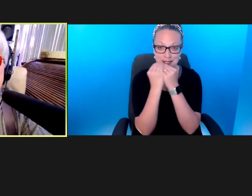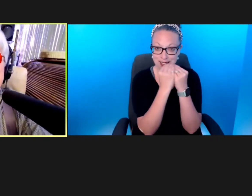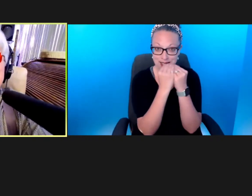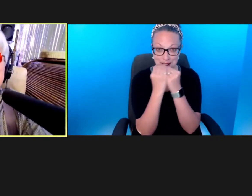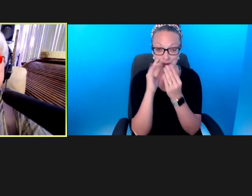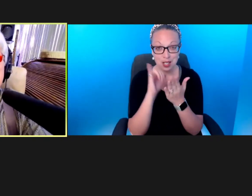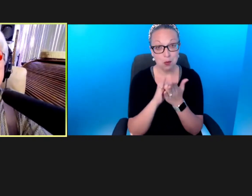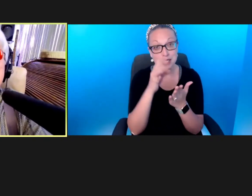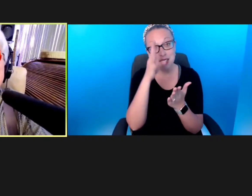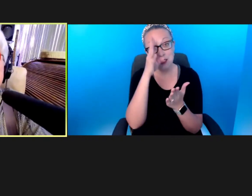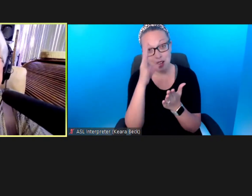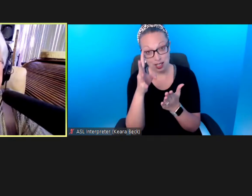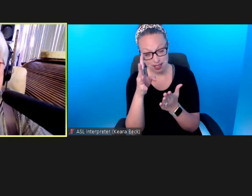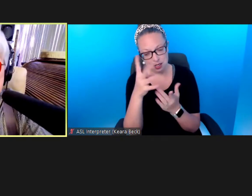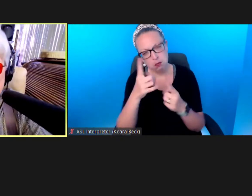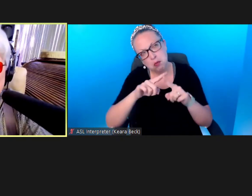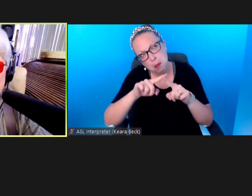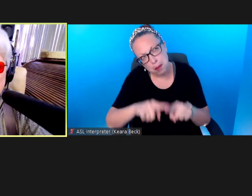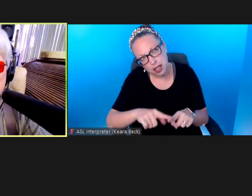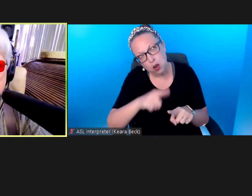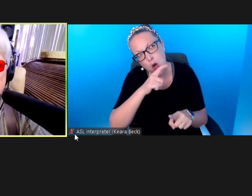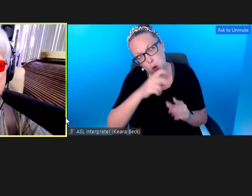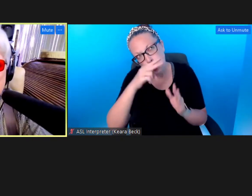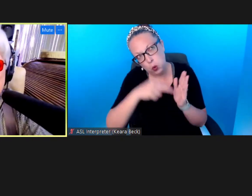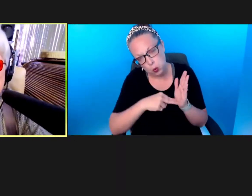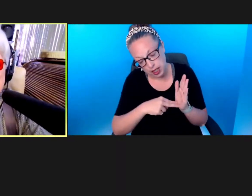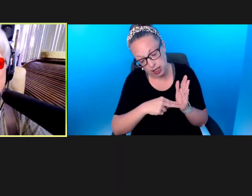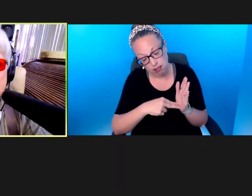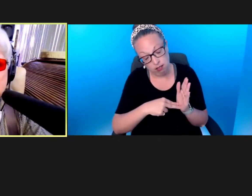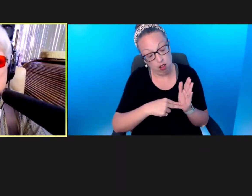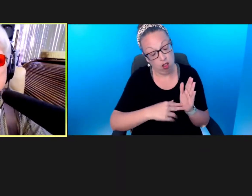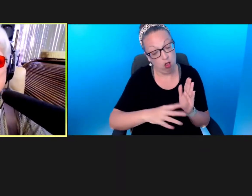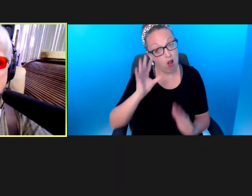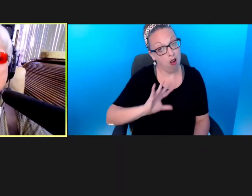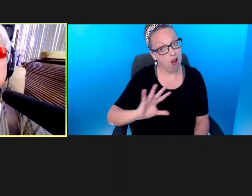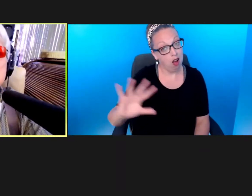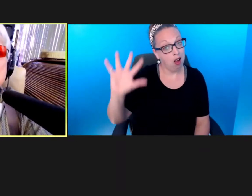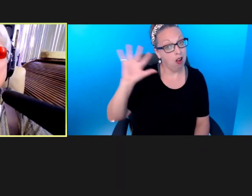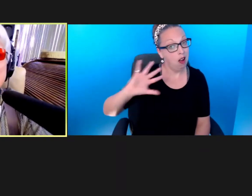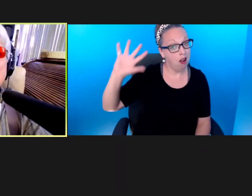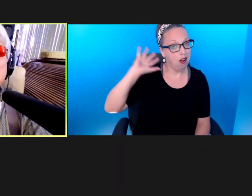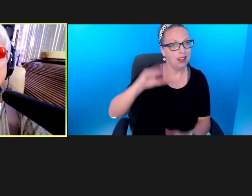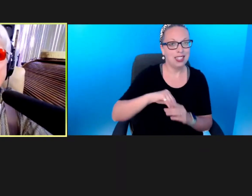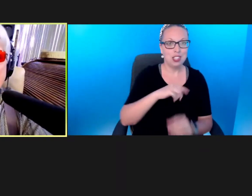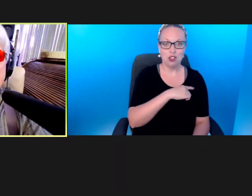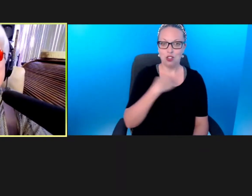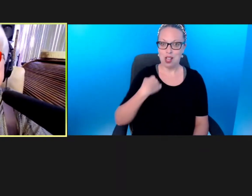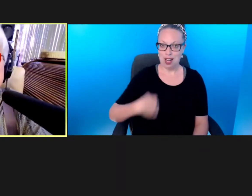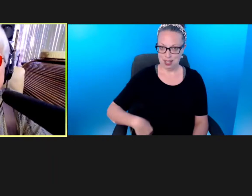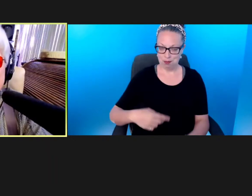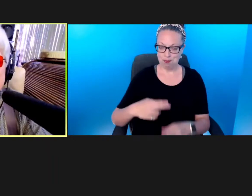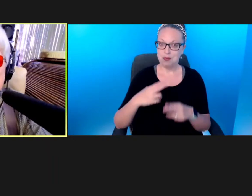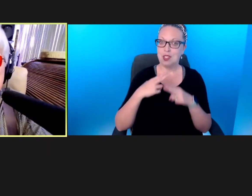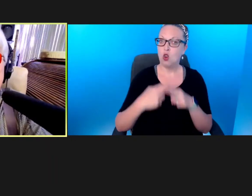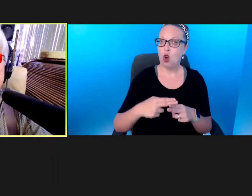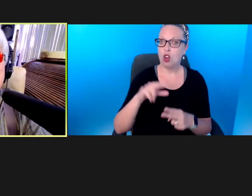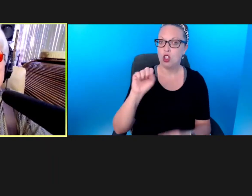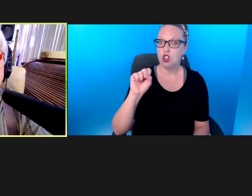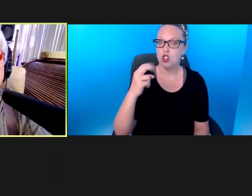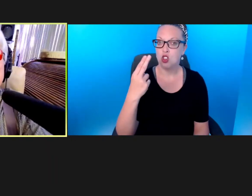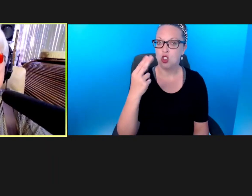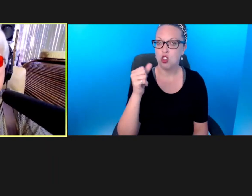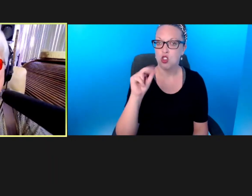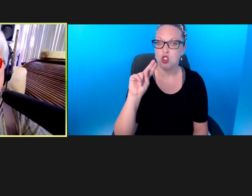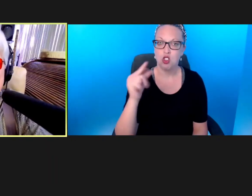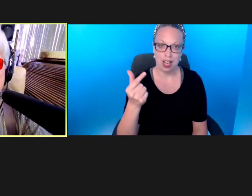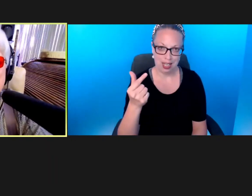invented centuries ago in China, an instrument called the shang. It was a